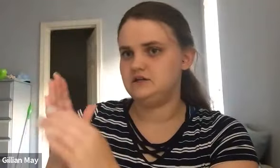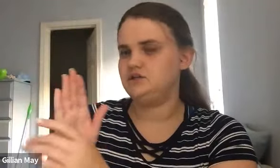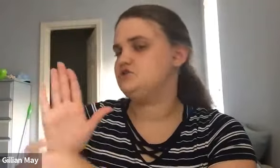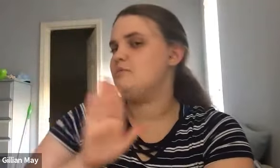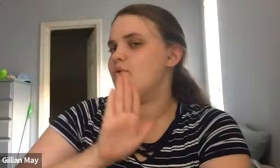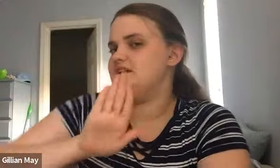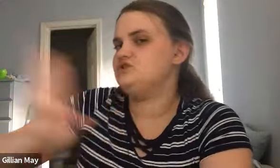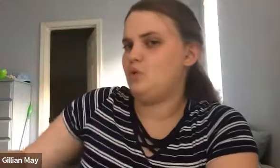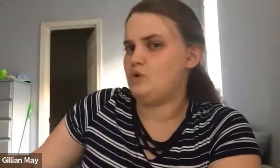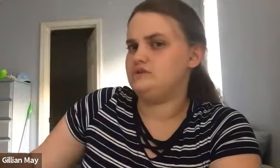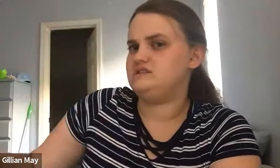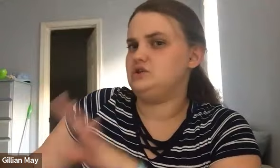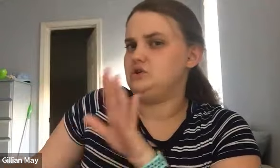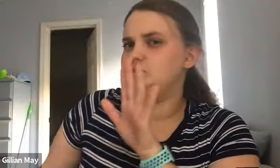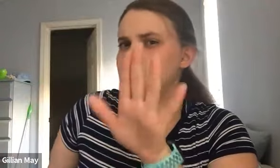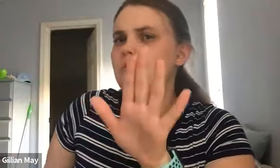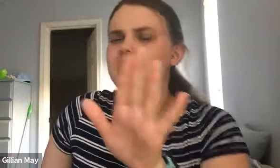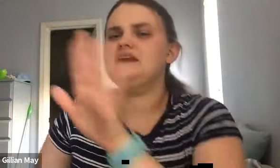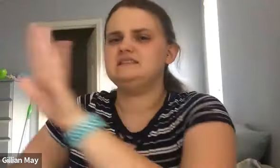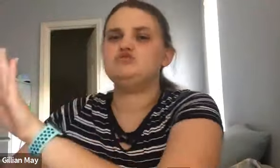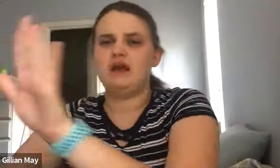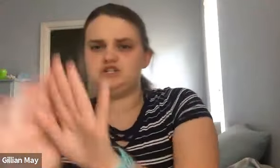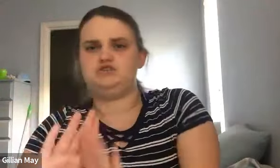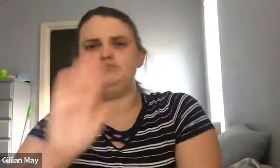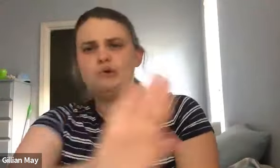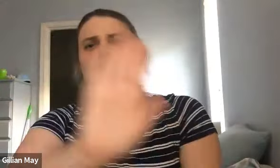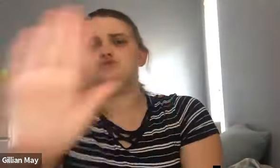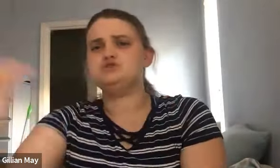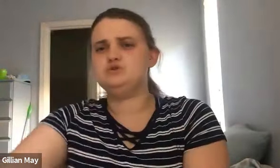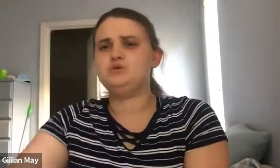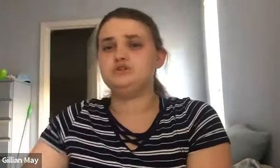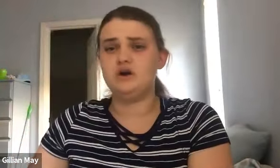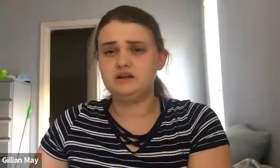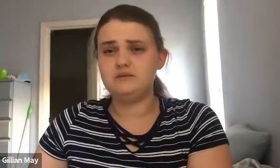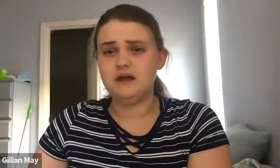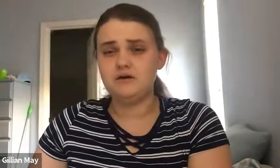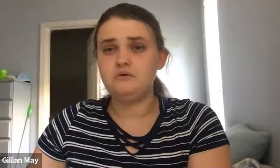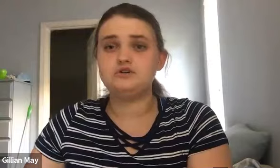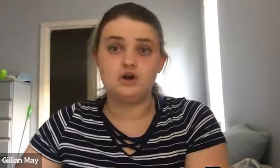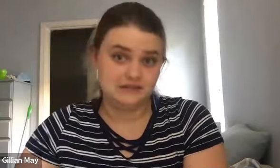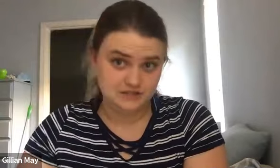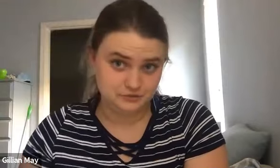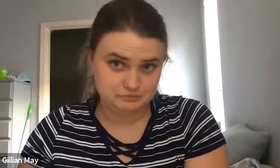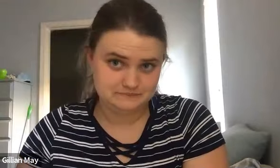You don't point it towards you. Again, it's directional. You point it towards who you are talking about or talking to.